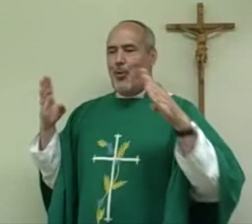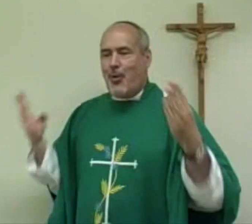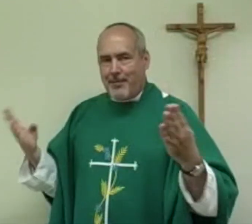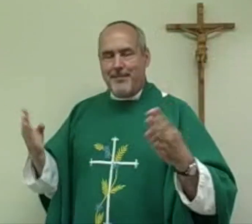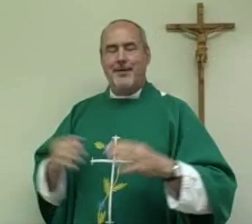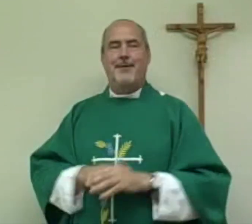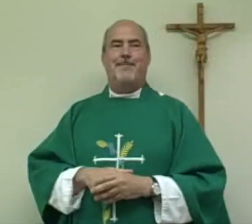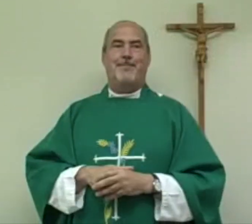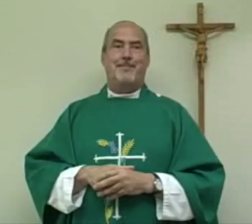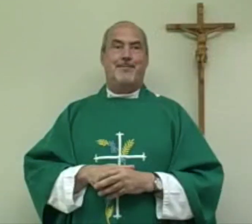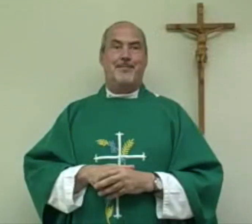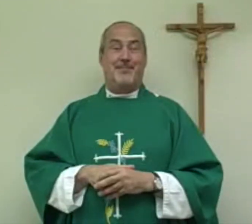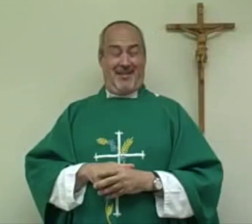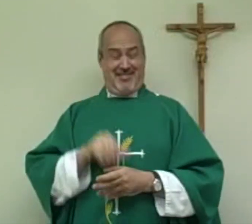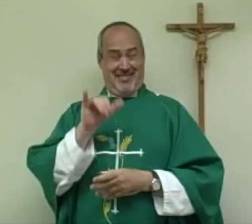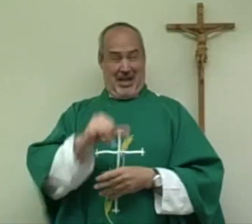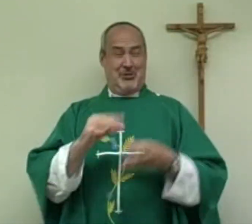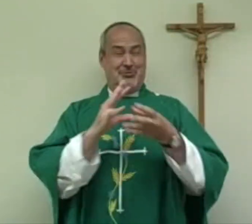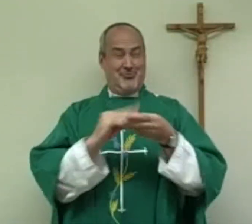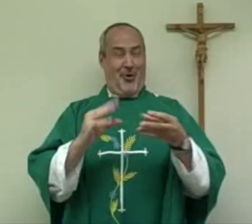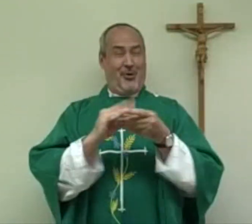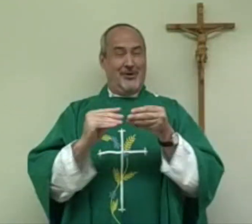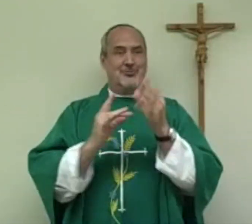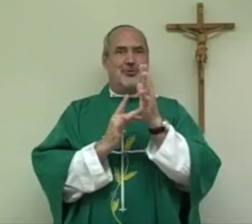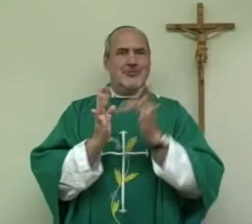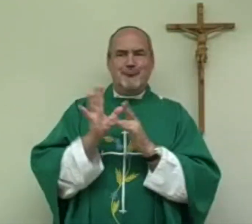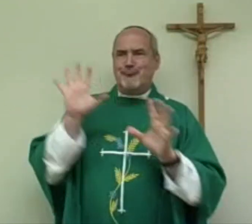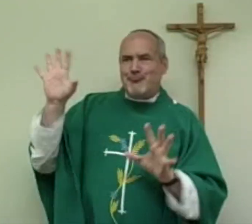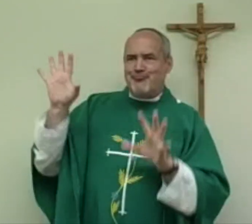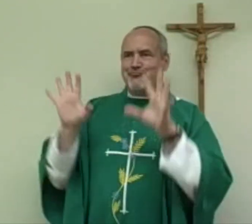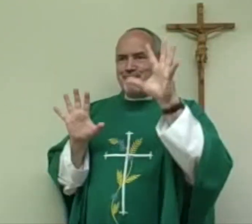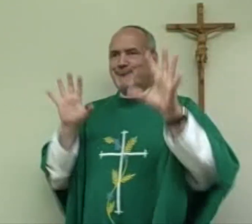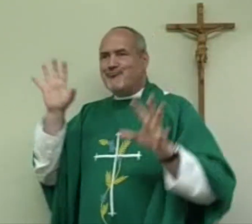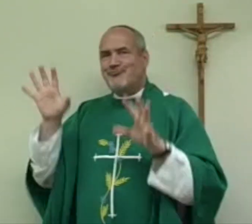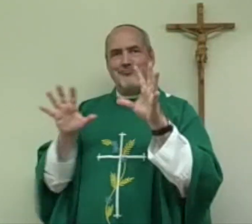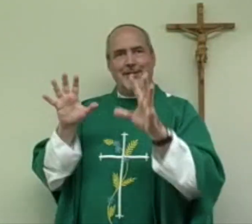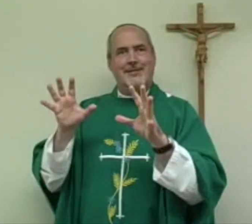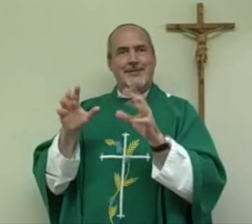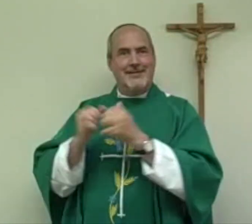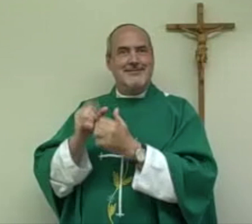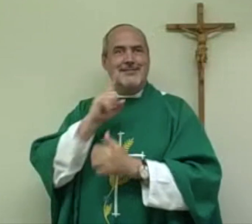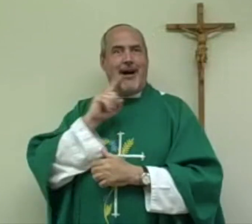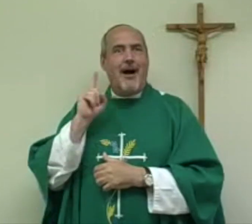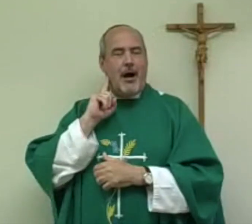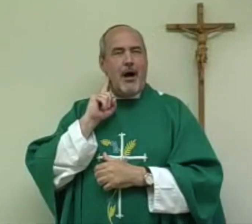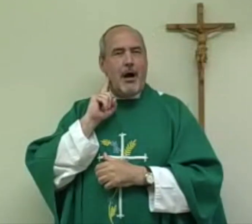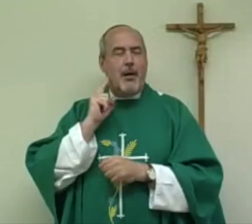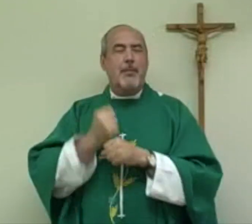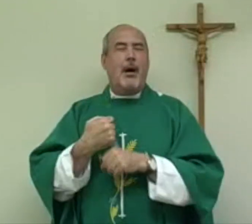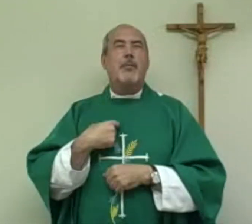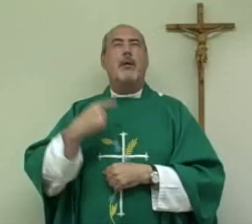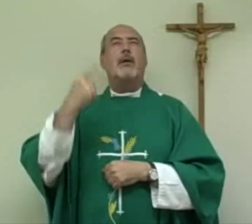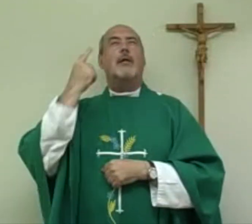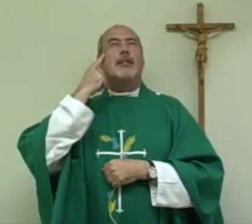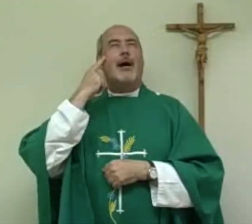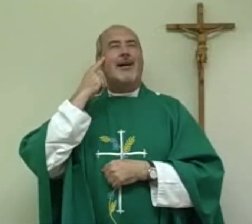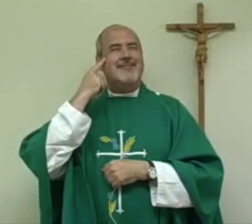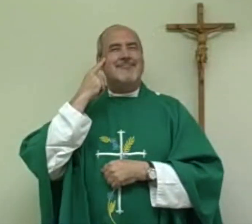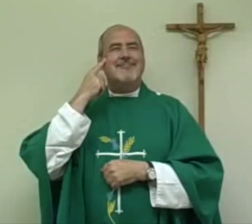said, "Epaphatha," which means to open. And that story of Jesus communicating with this